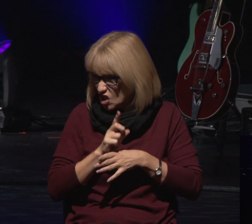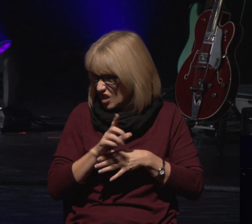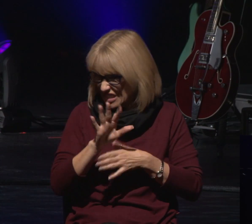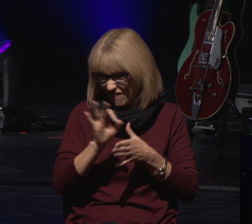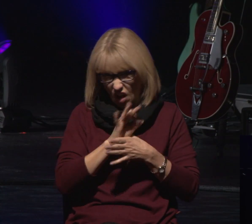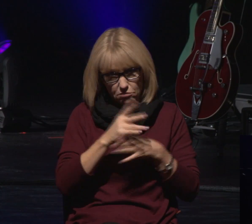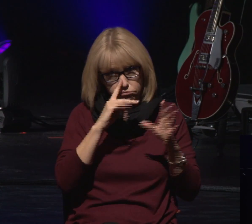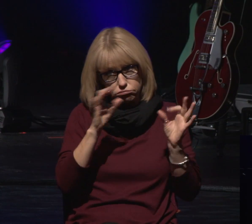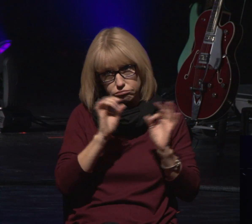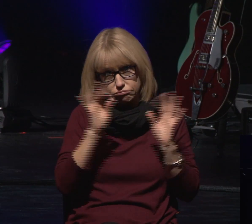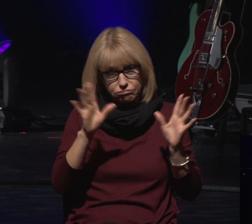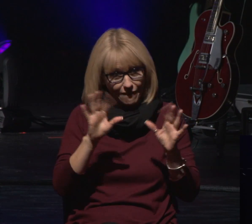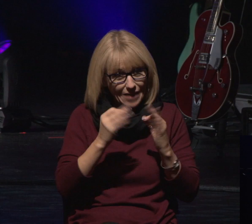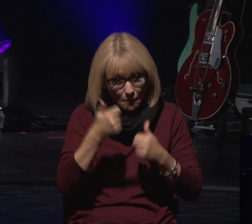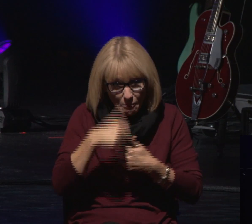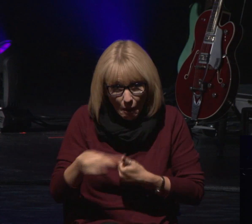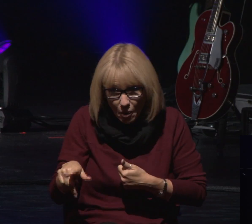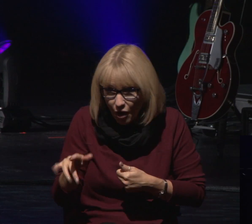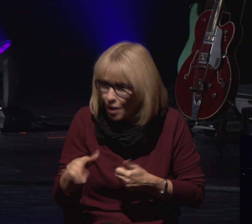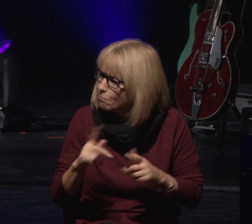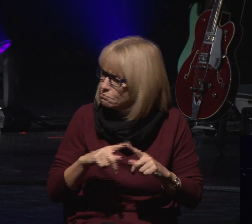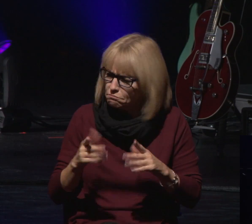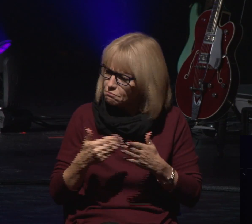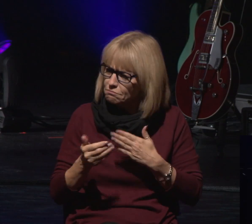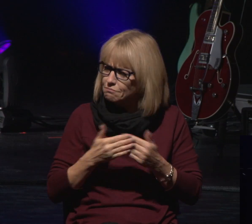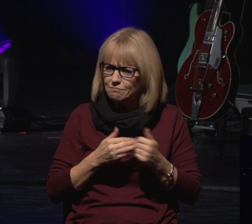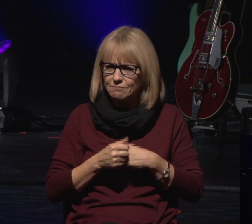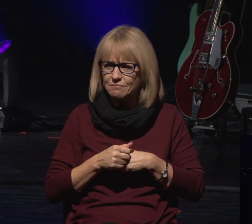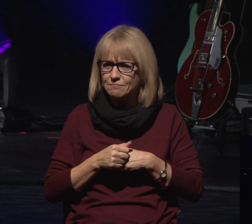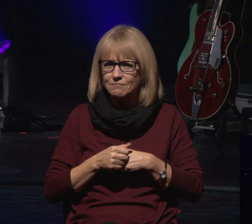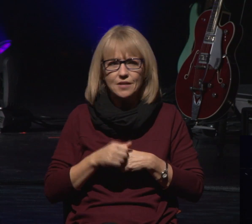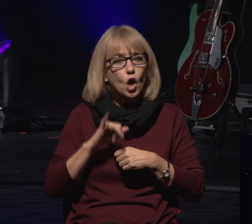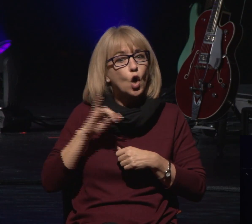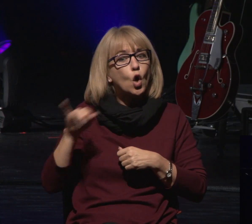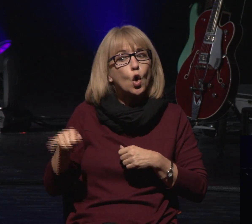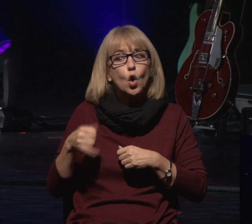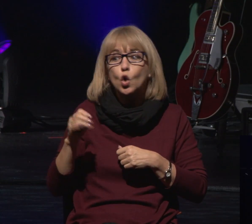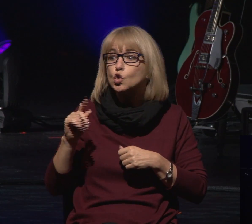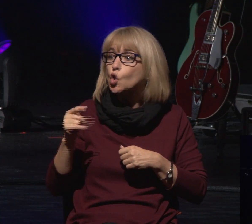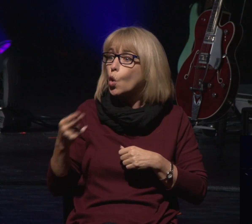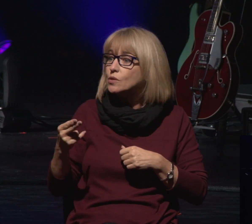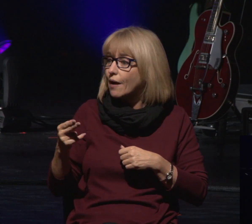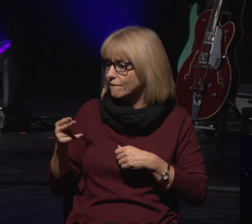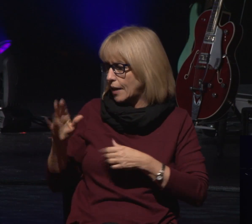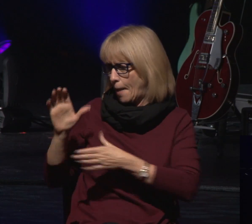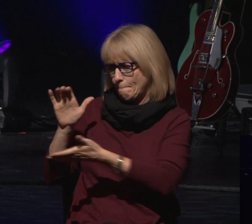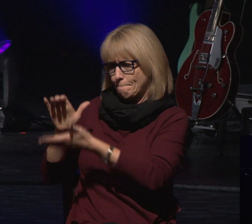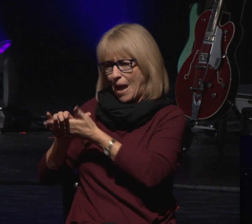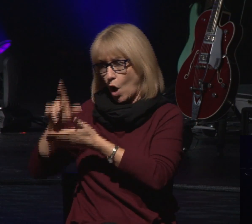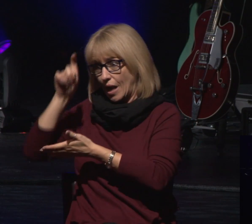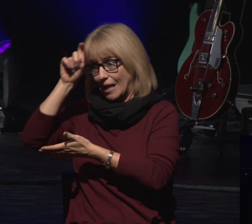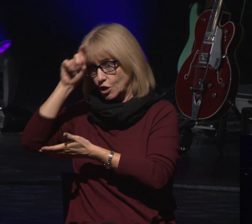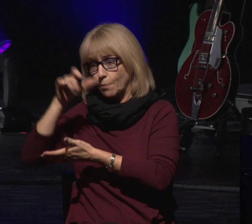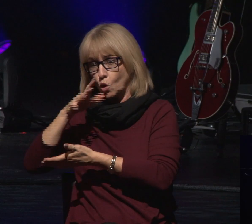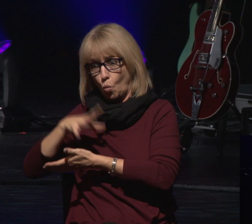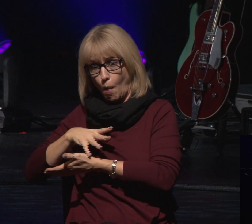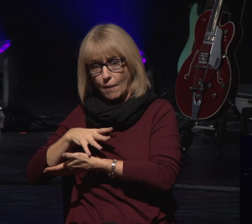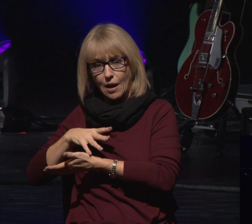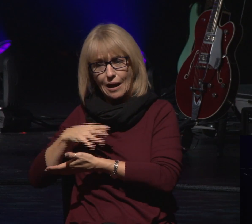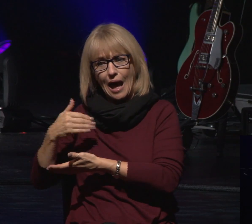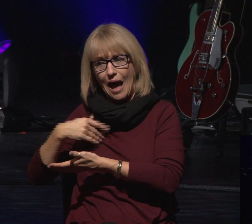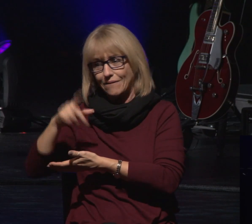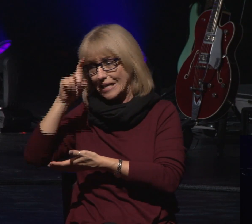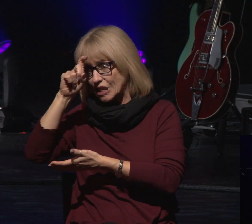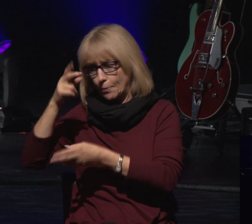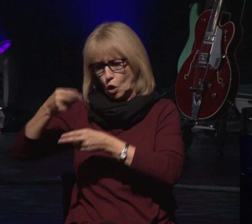of problems. It's interesting, when he had his sons, he's married to an Egyptian. He takes on an Egyptian name. He's got